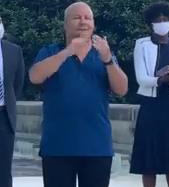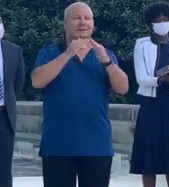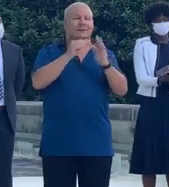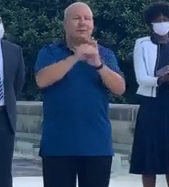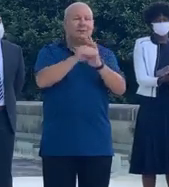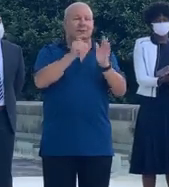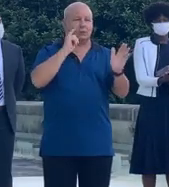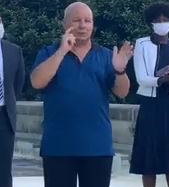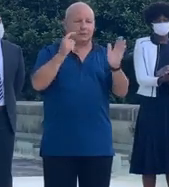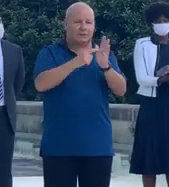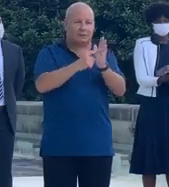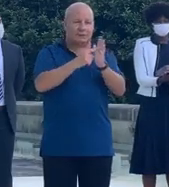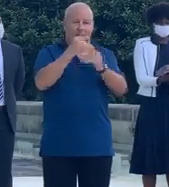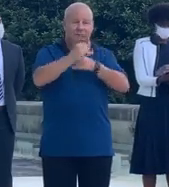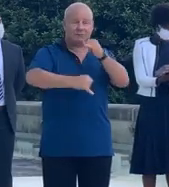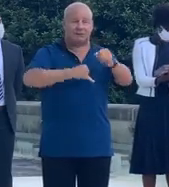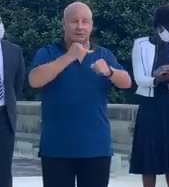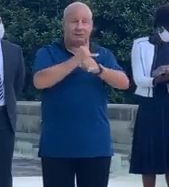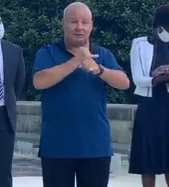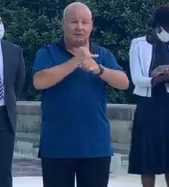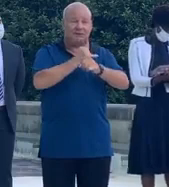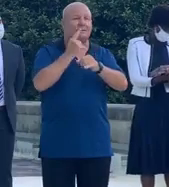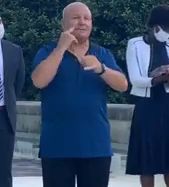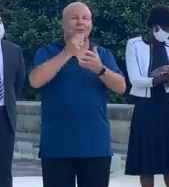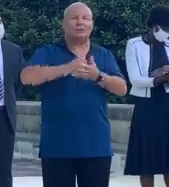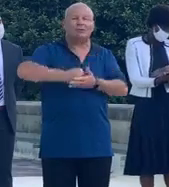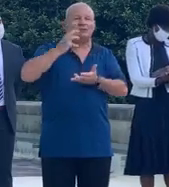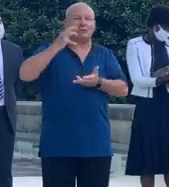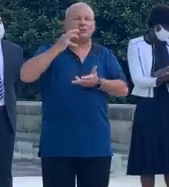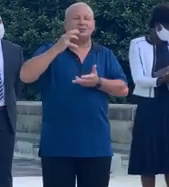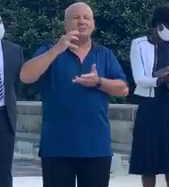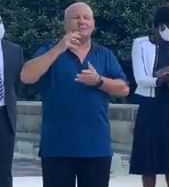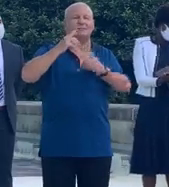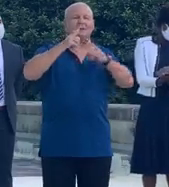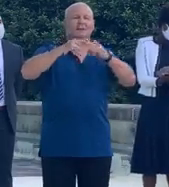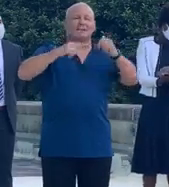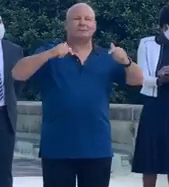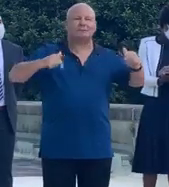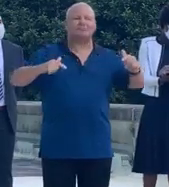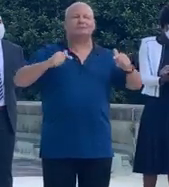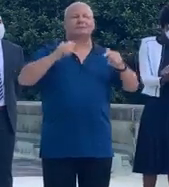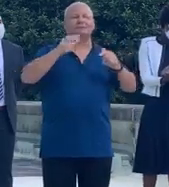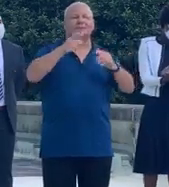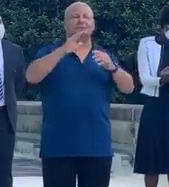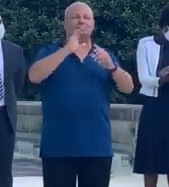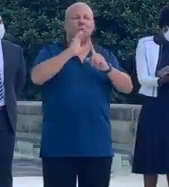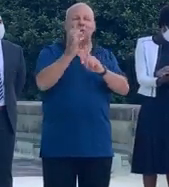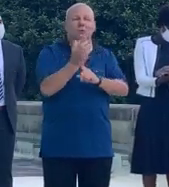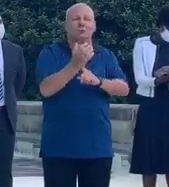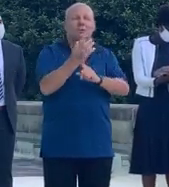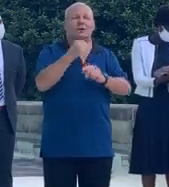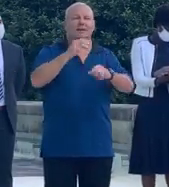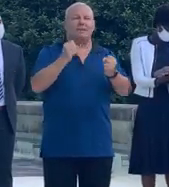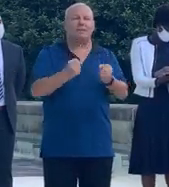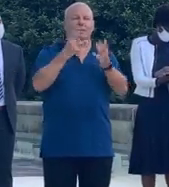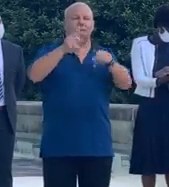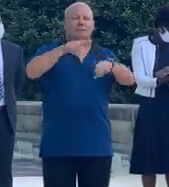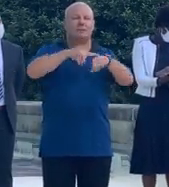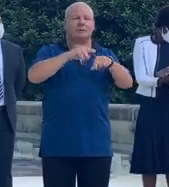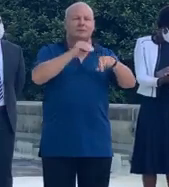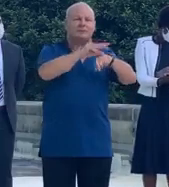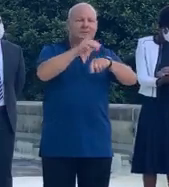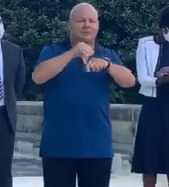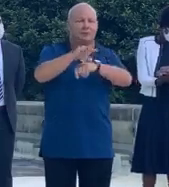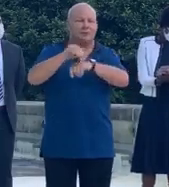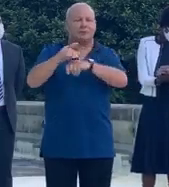is recognized internationally for the rich diversity of its culture and the multiple national influences that